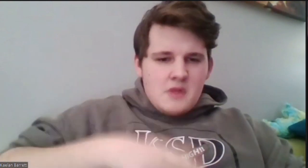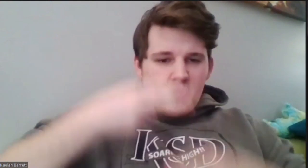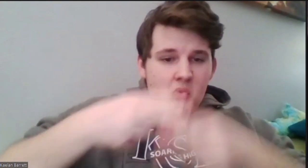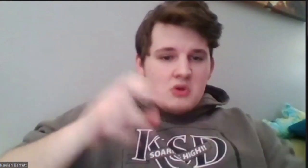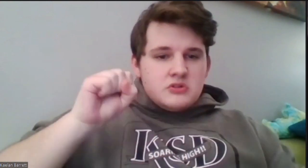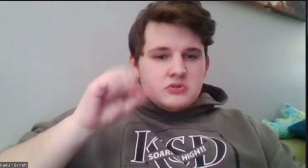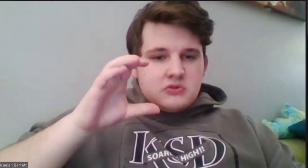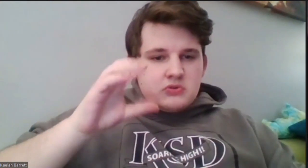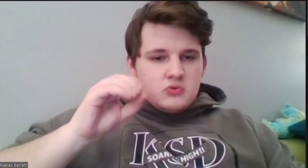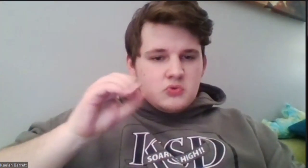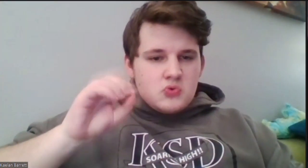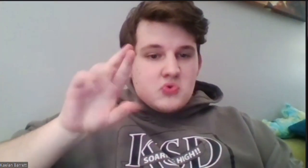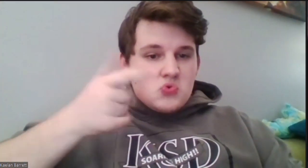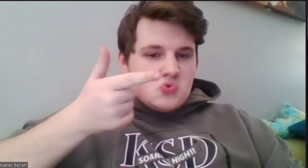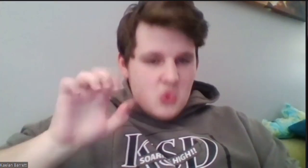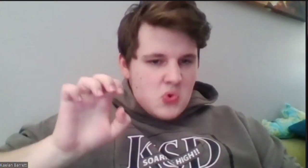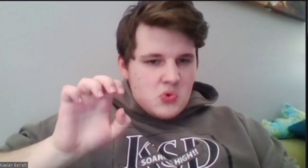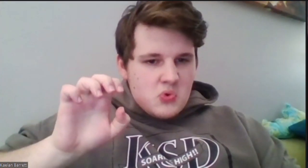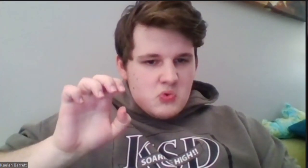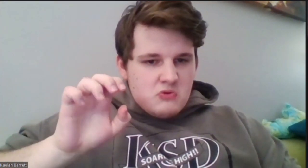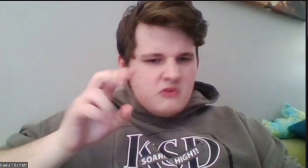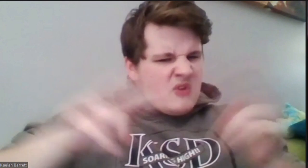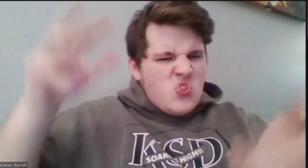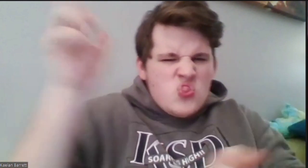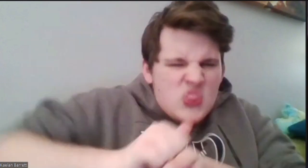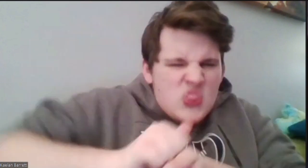Story is about a guy named Mr. Scrooge.